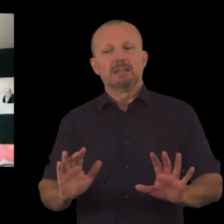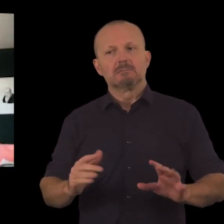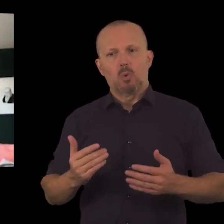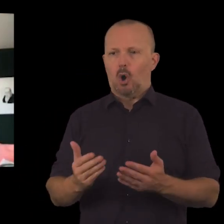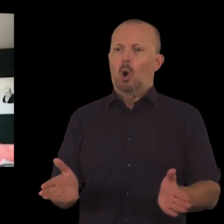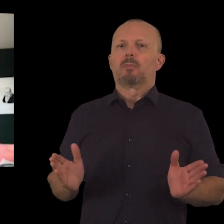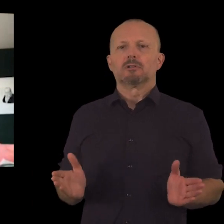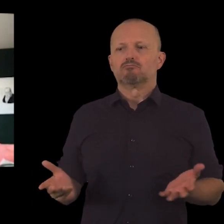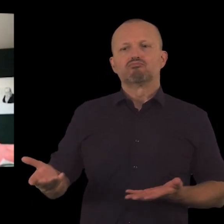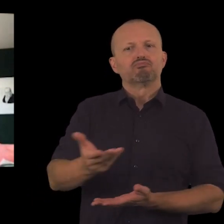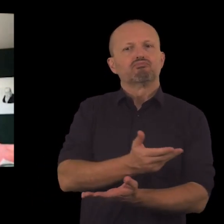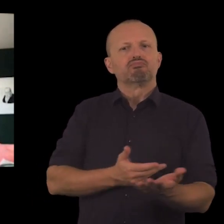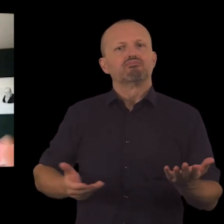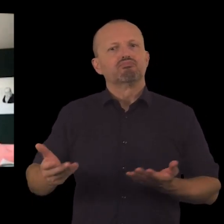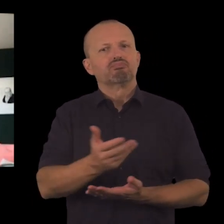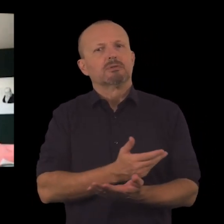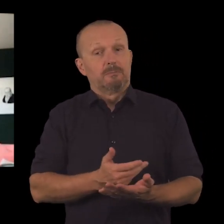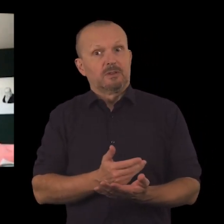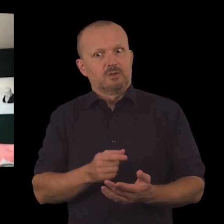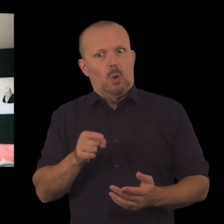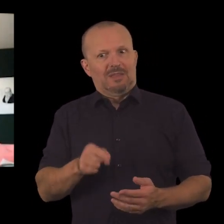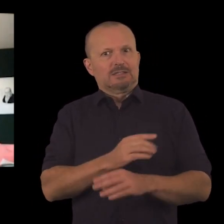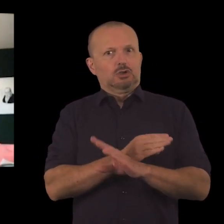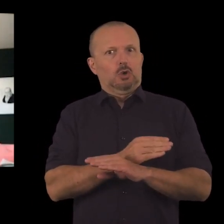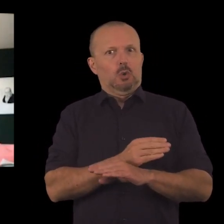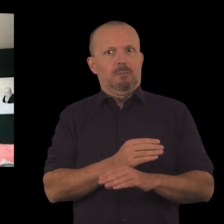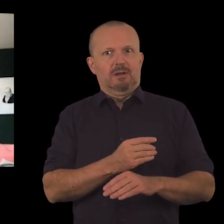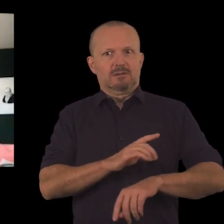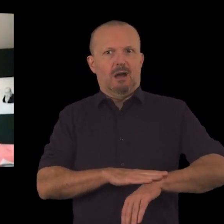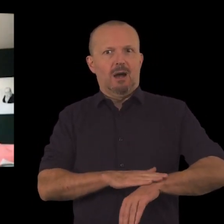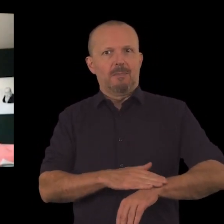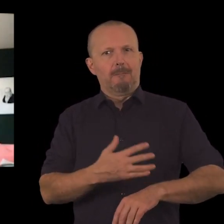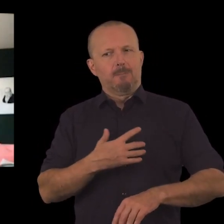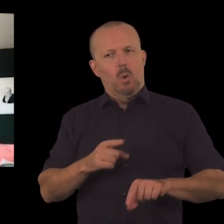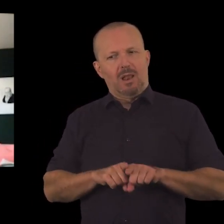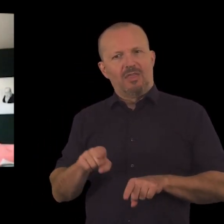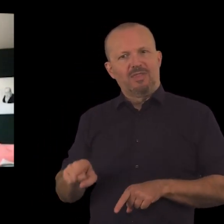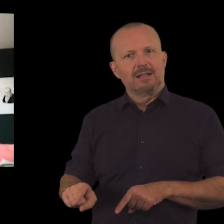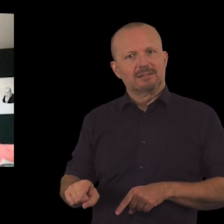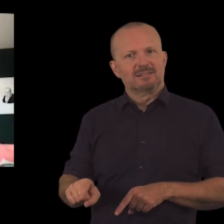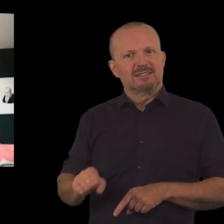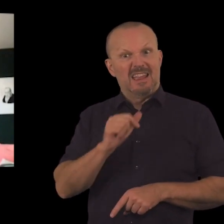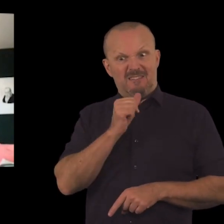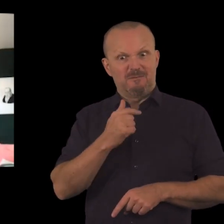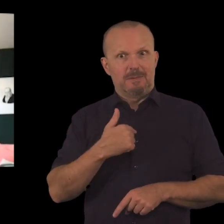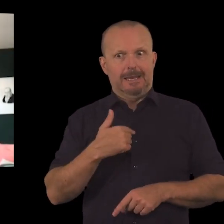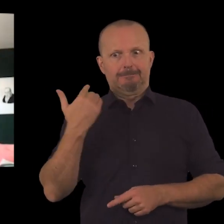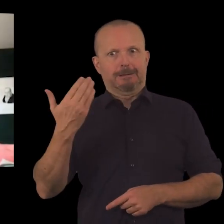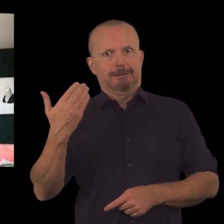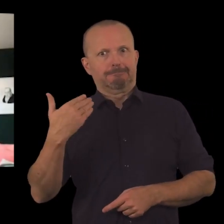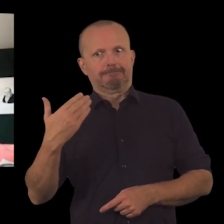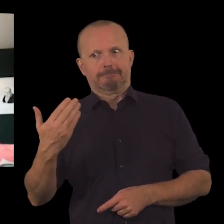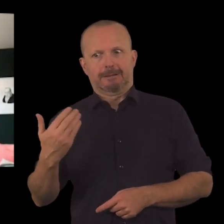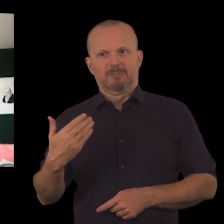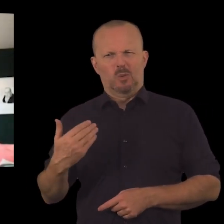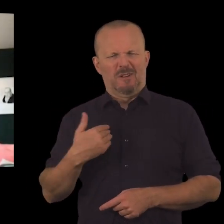like so I'm glad that we were able to do this Zoom session, because it would have felt very, very alien to me doing